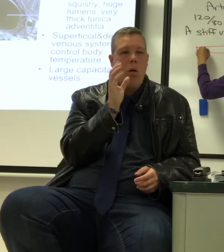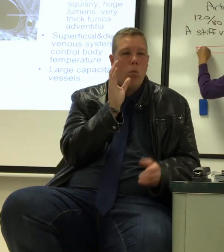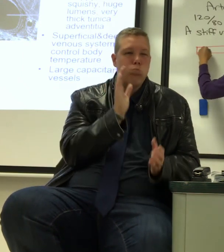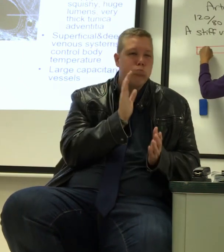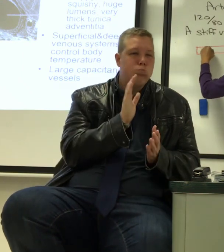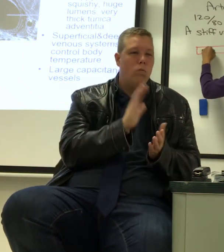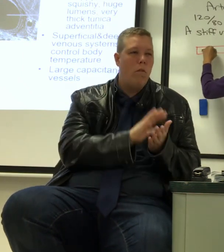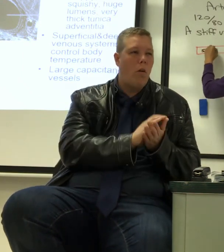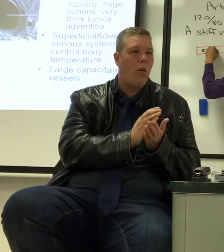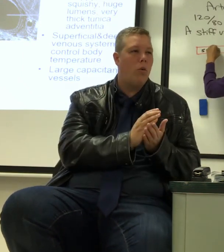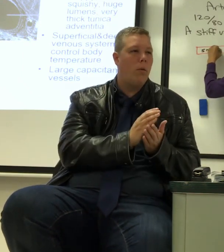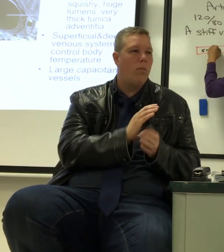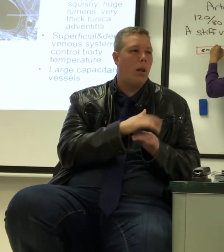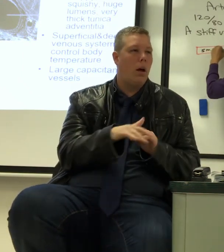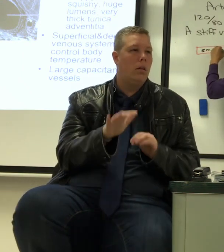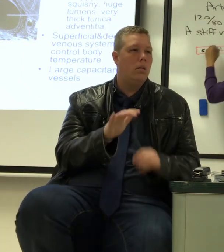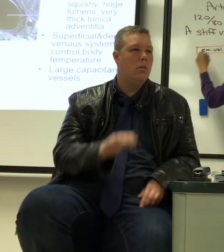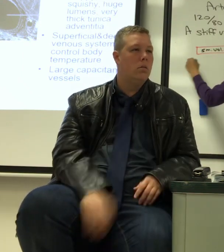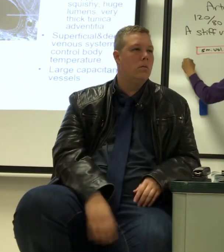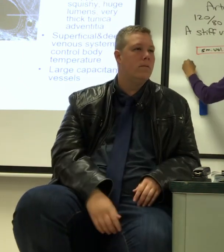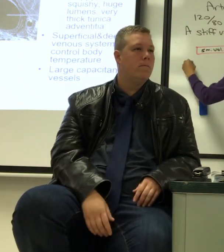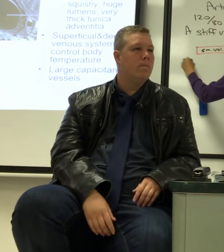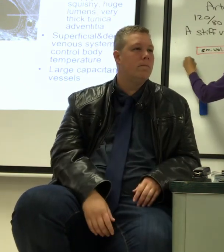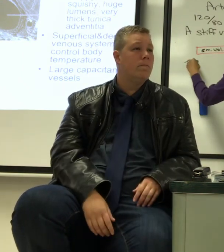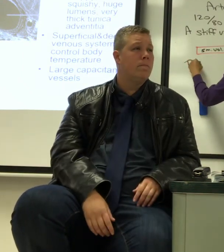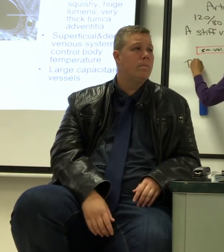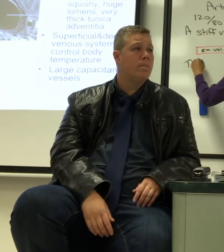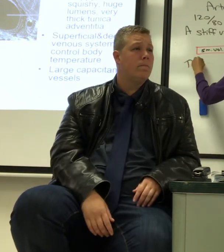small volume in here.